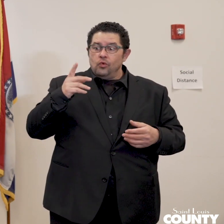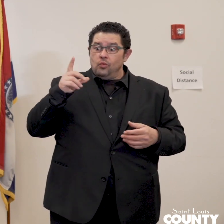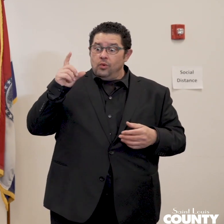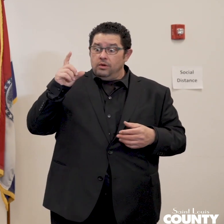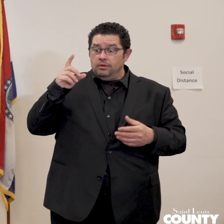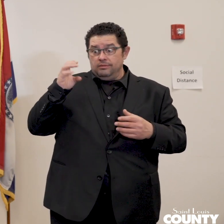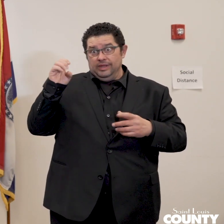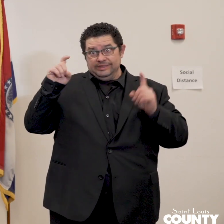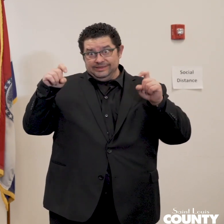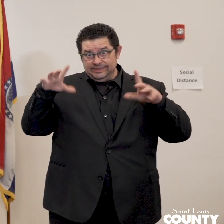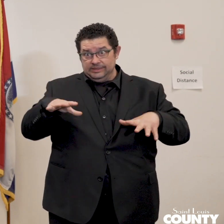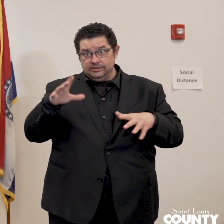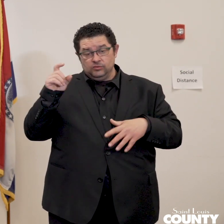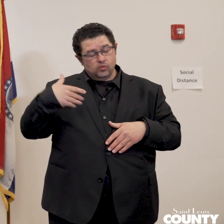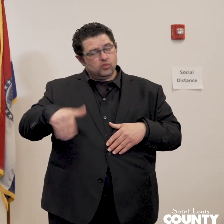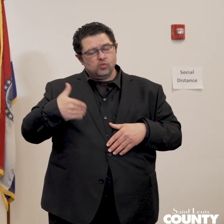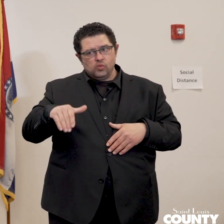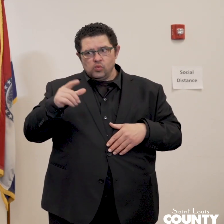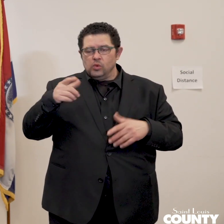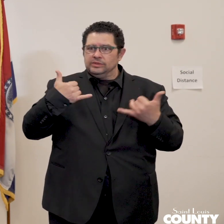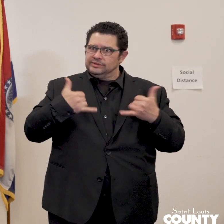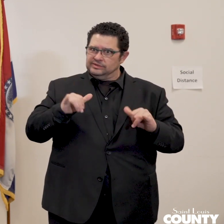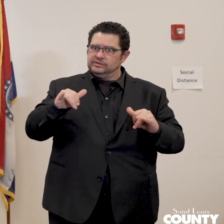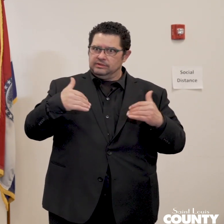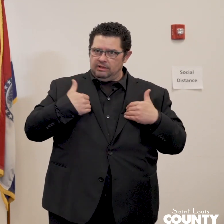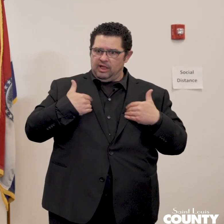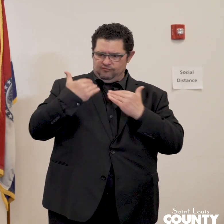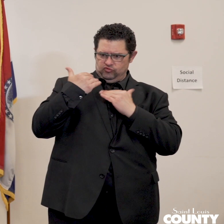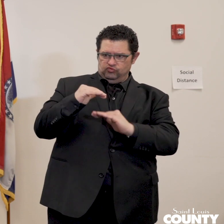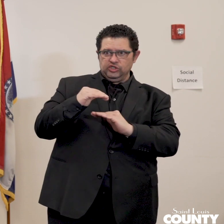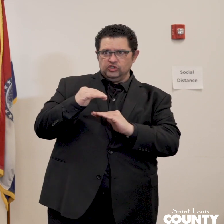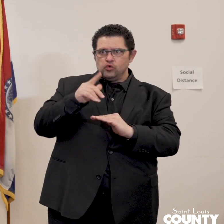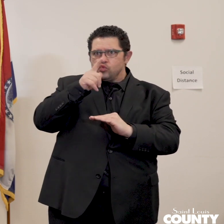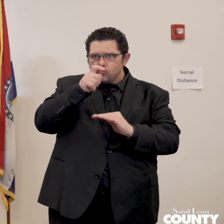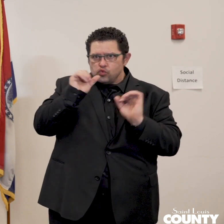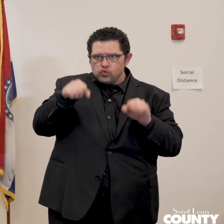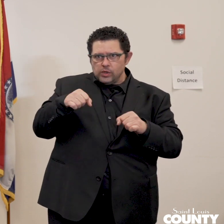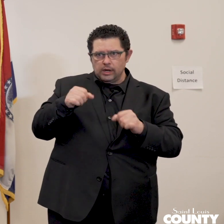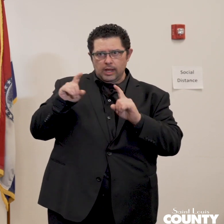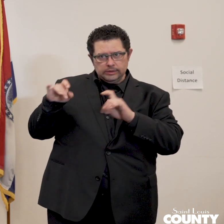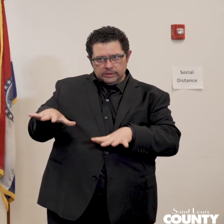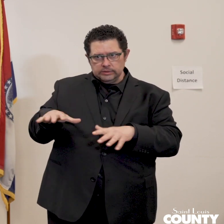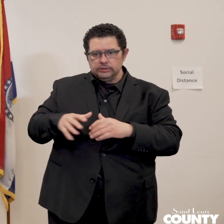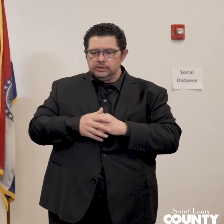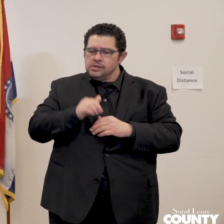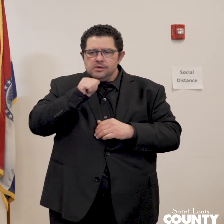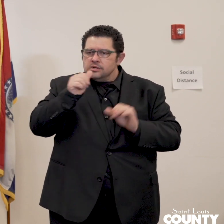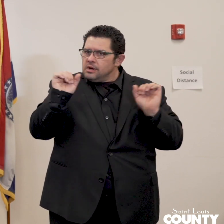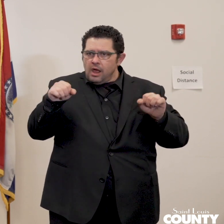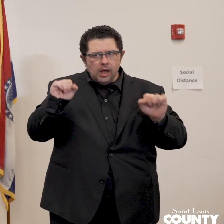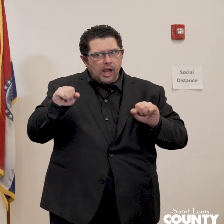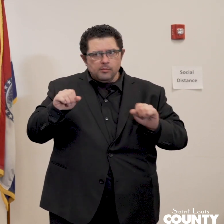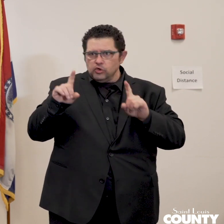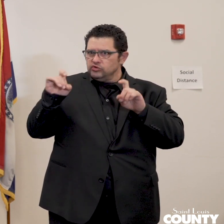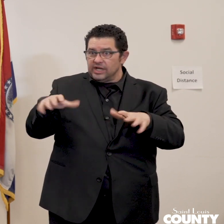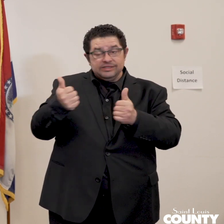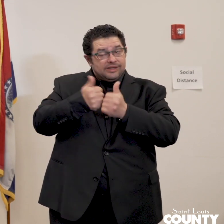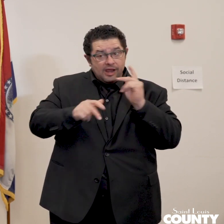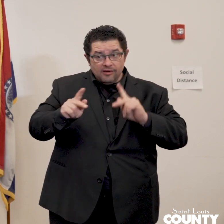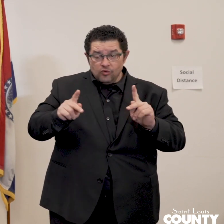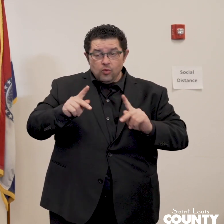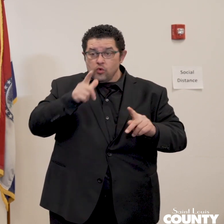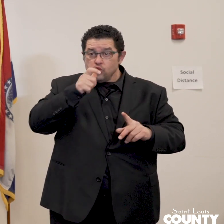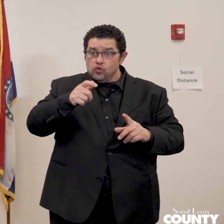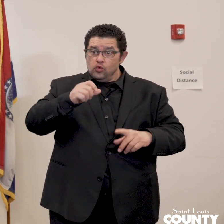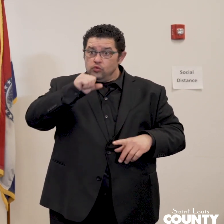testing materials. We still have restrictions, some limited restrictions on who we can test. We're not able to test everyone who's symptomatic, but